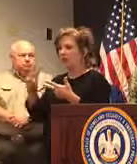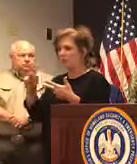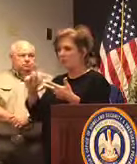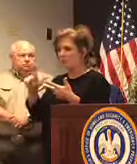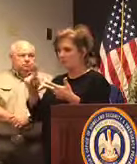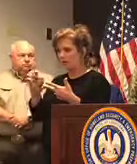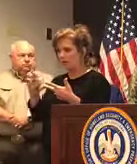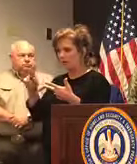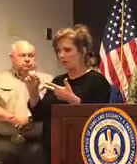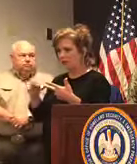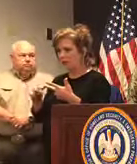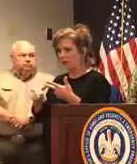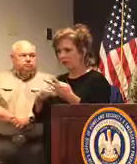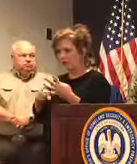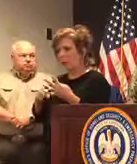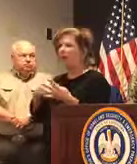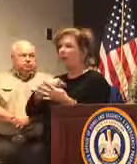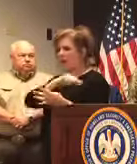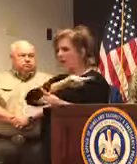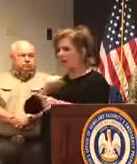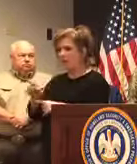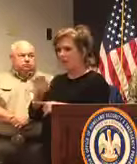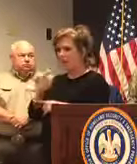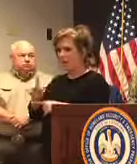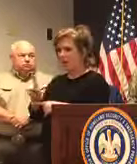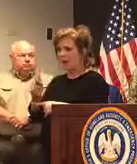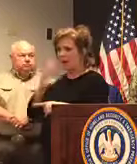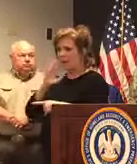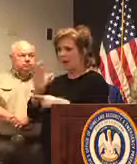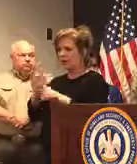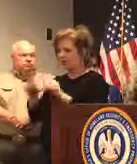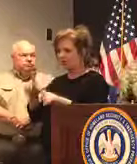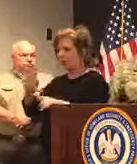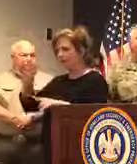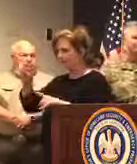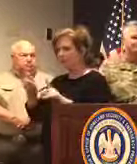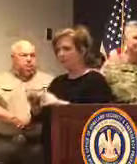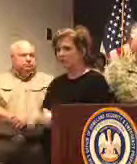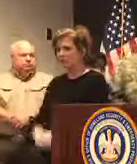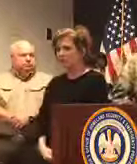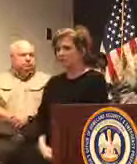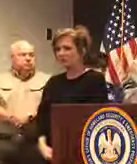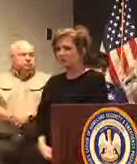Walters. And following that, I'll come back up and we will take your questions.